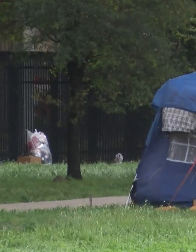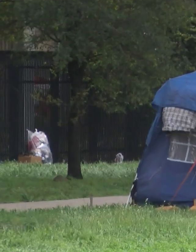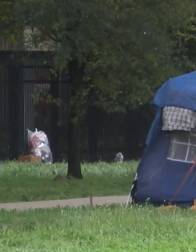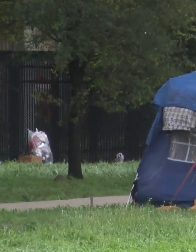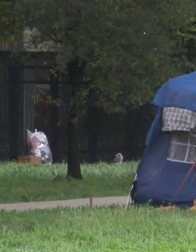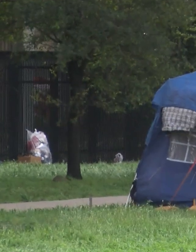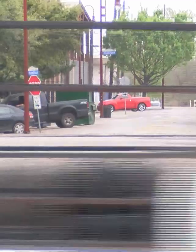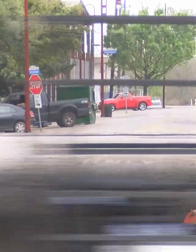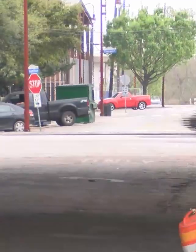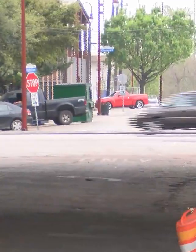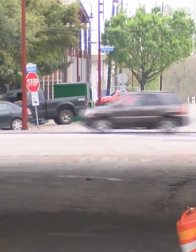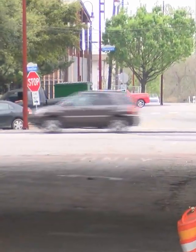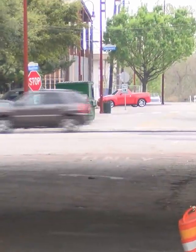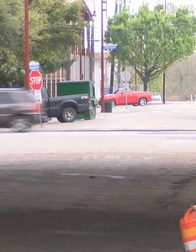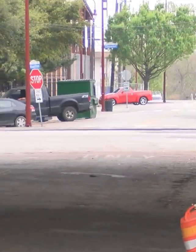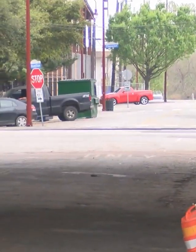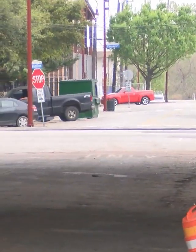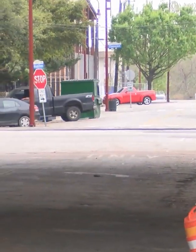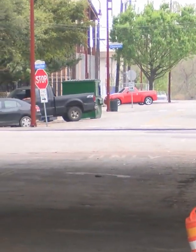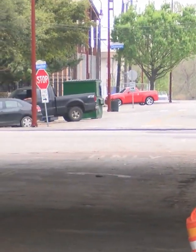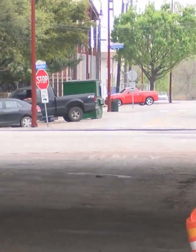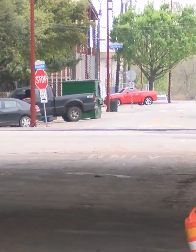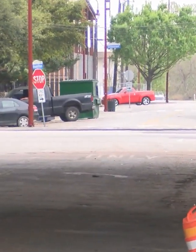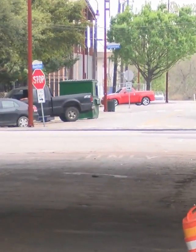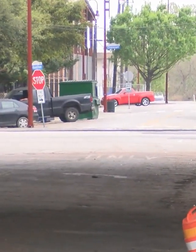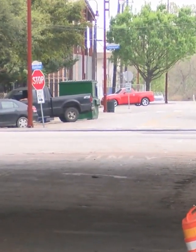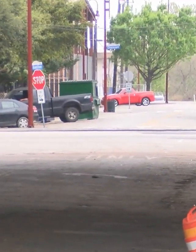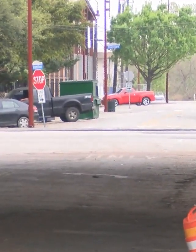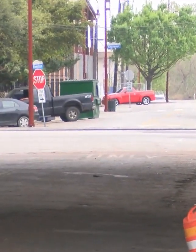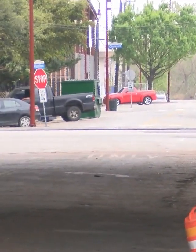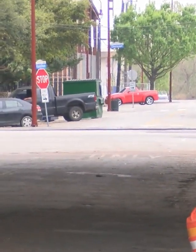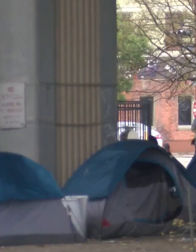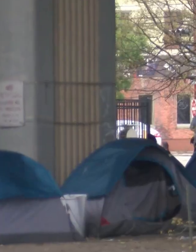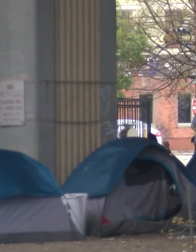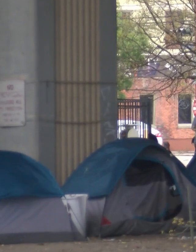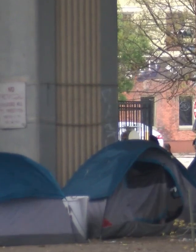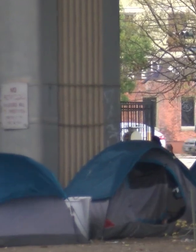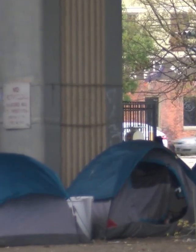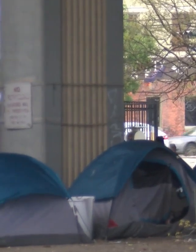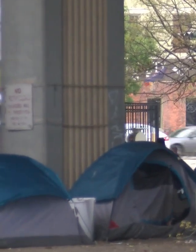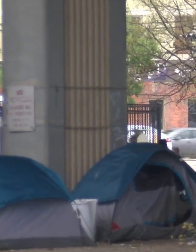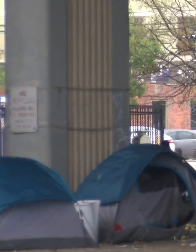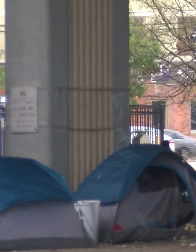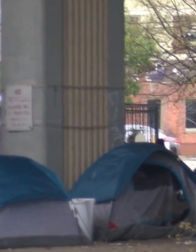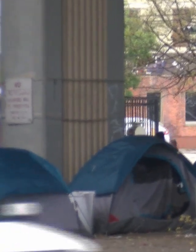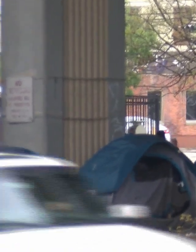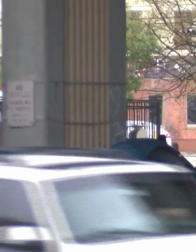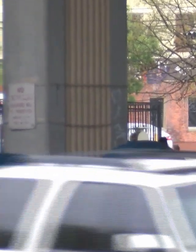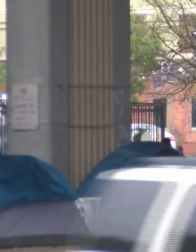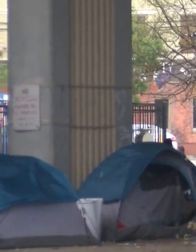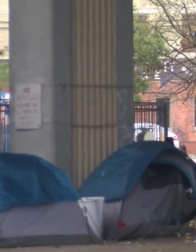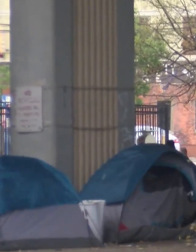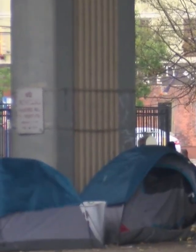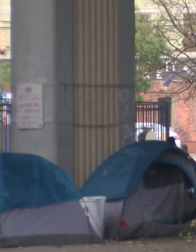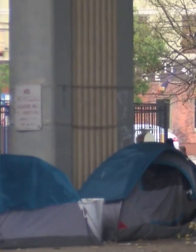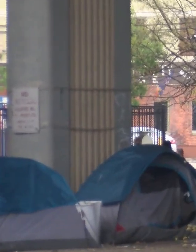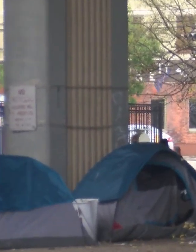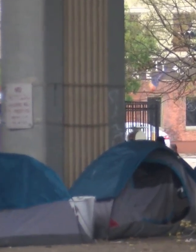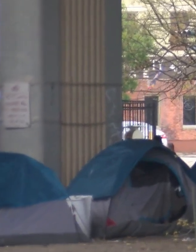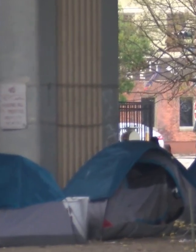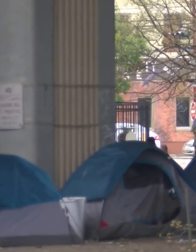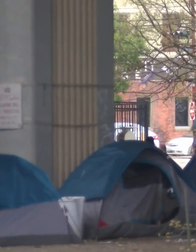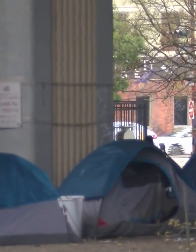as our homeless either do not have easy access to hand hygiene like running